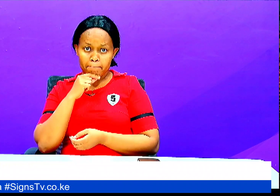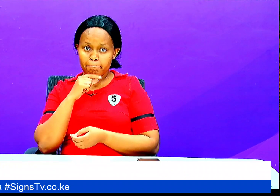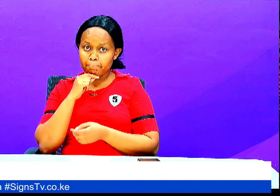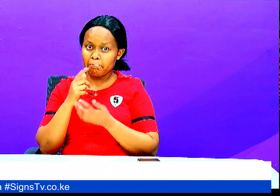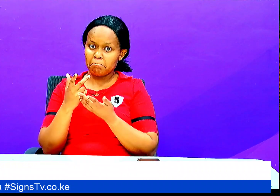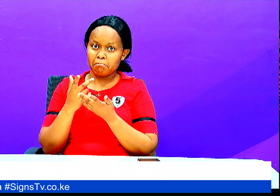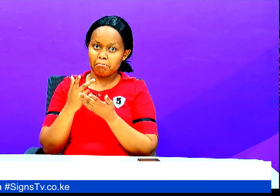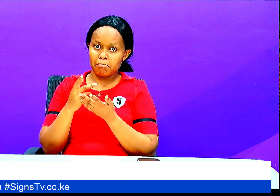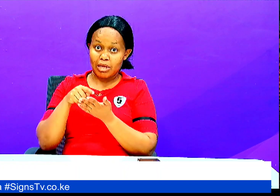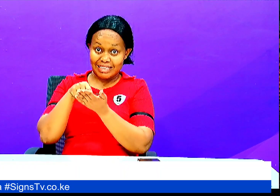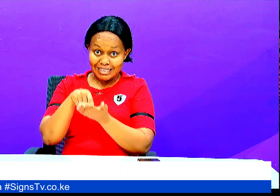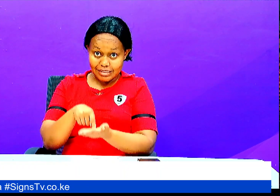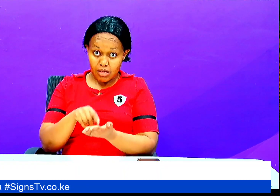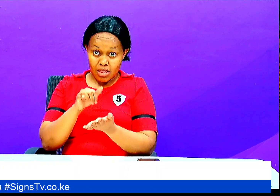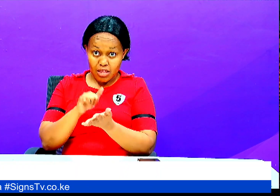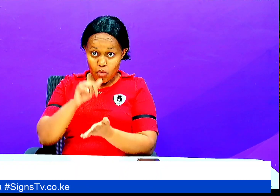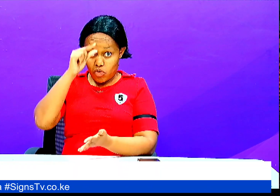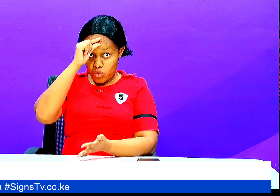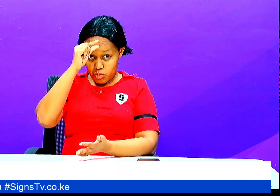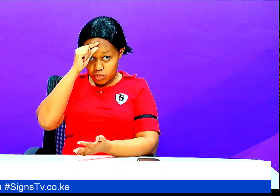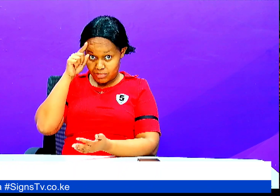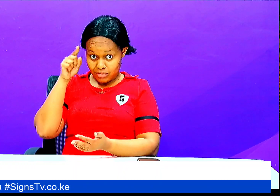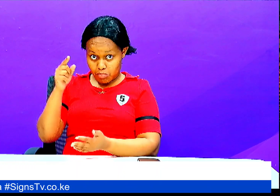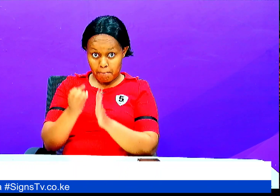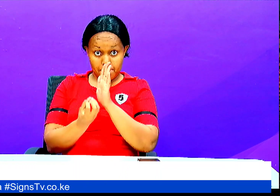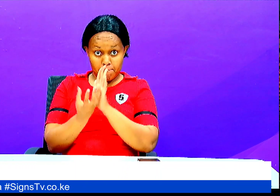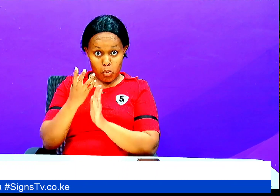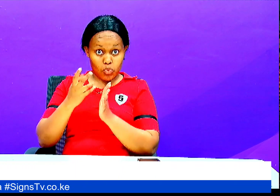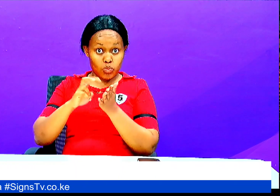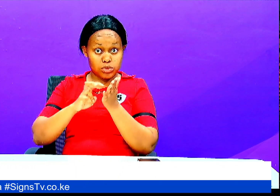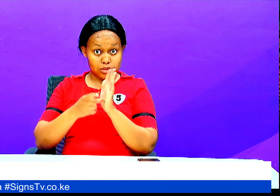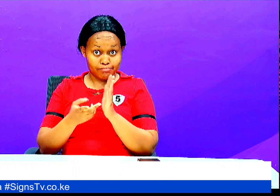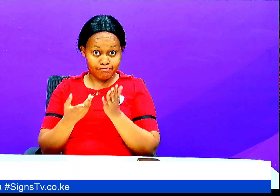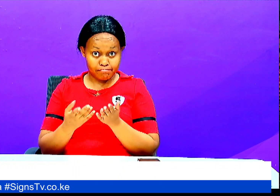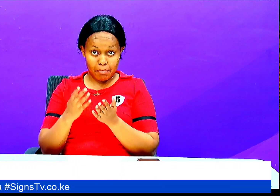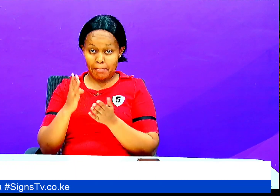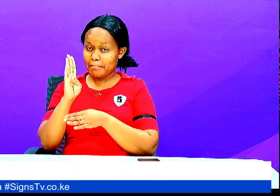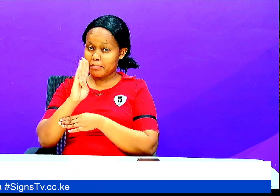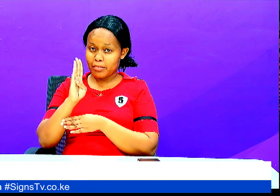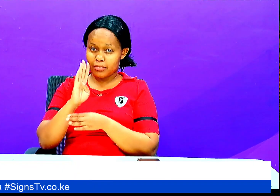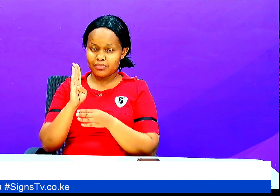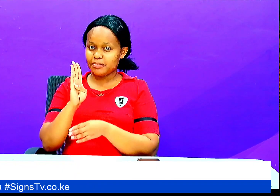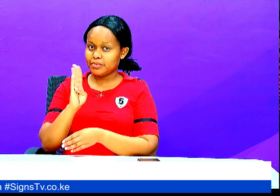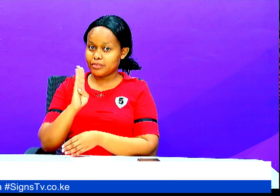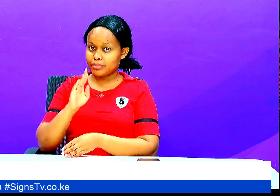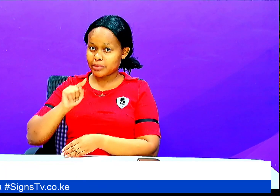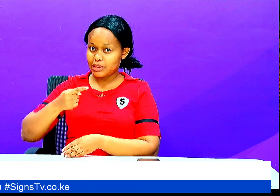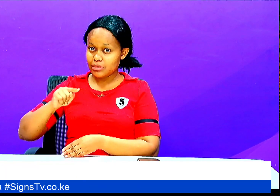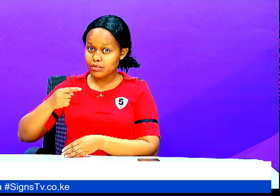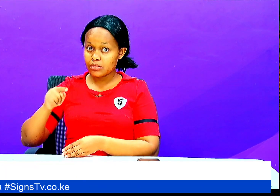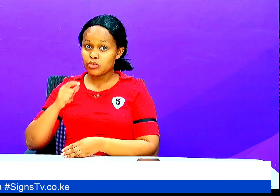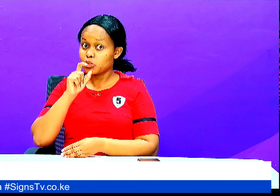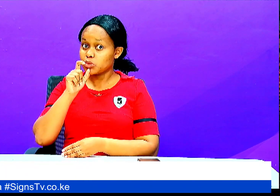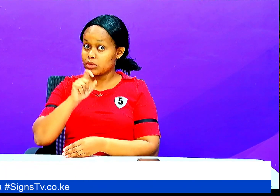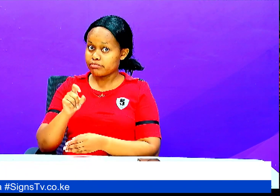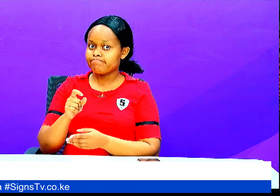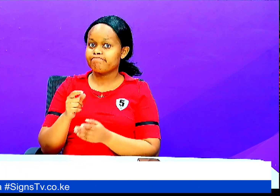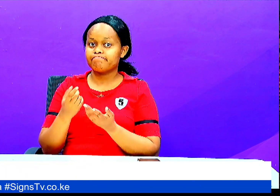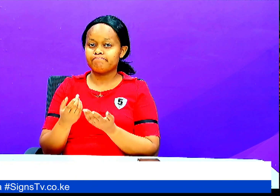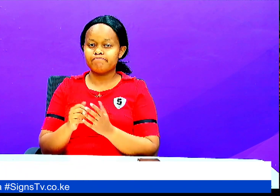Kirundune home, Kindiki emphasized that the government is set to launch projects worth billions in